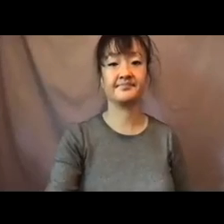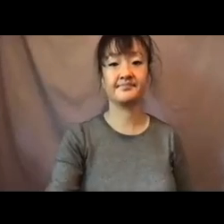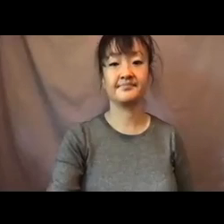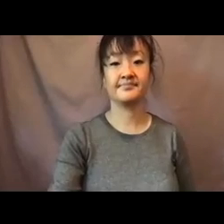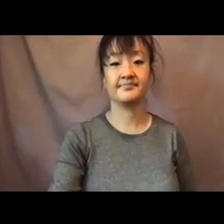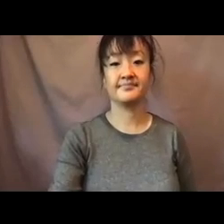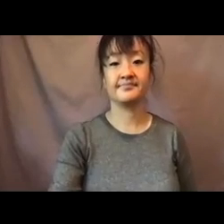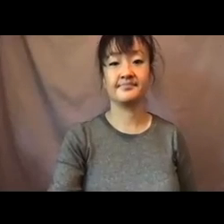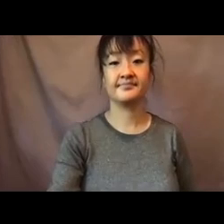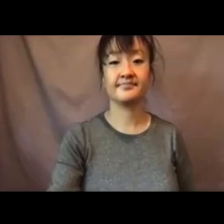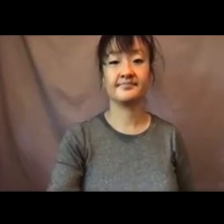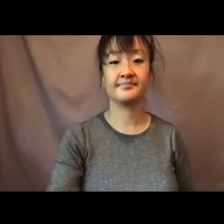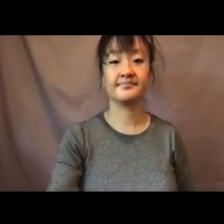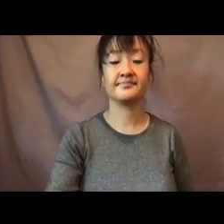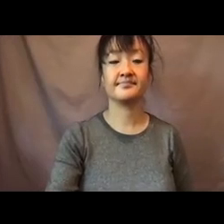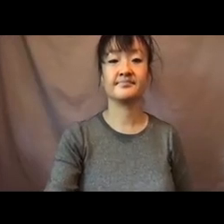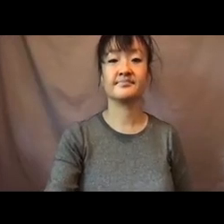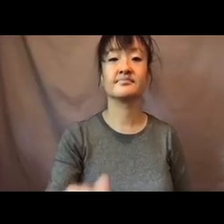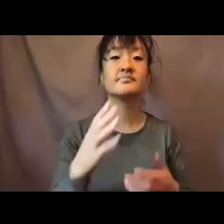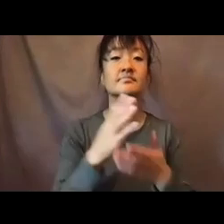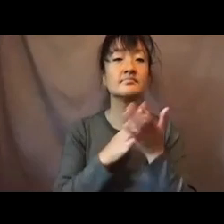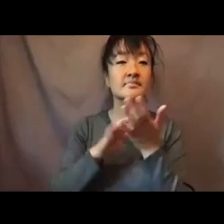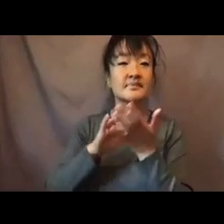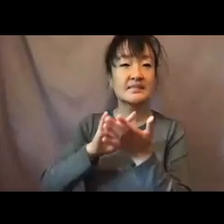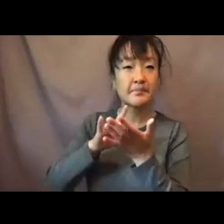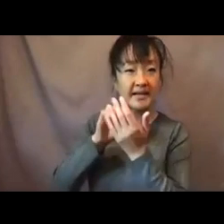some of the medicine modalities.